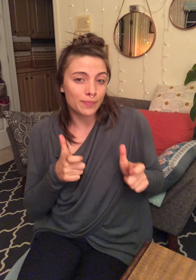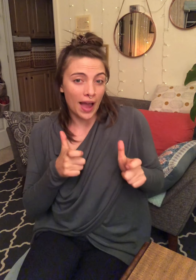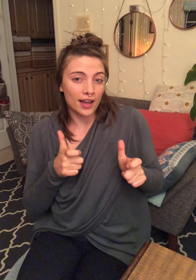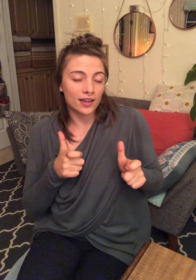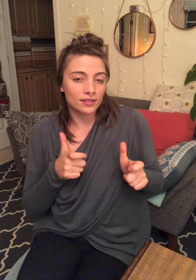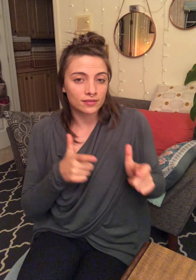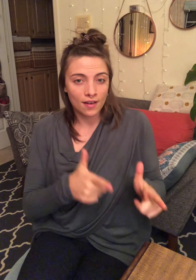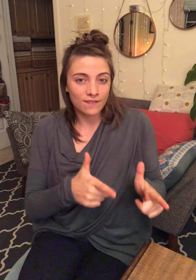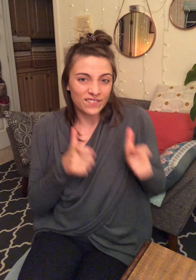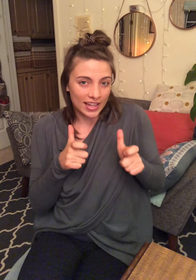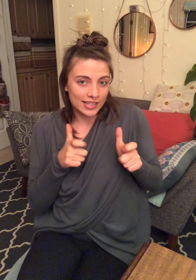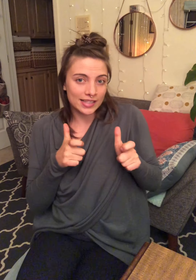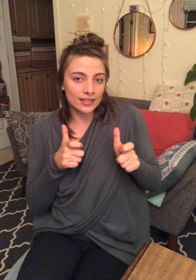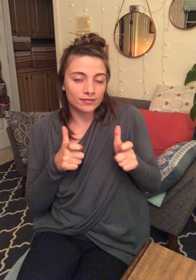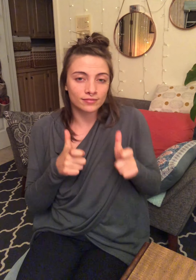back. Fast.